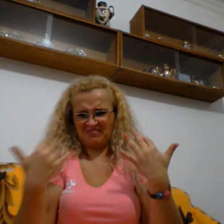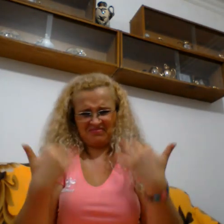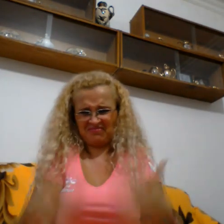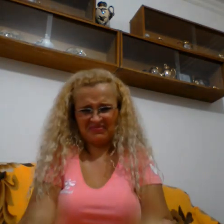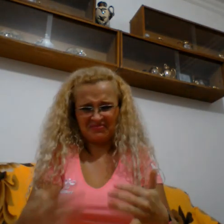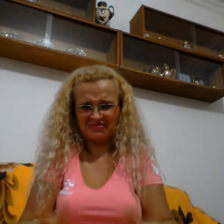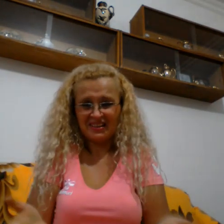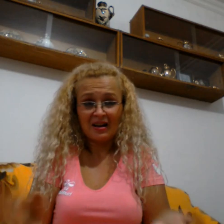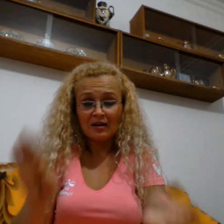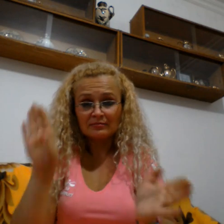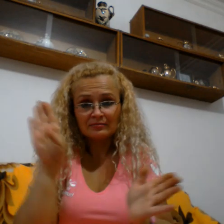Thank you.